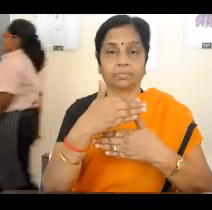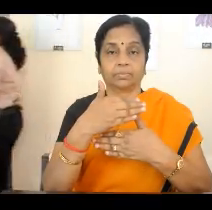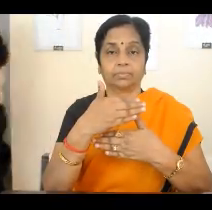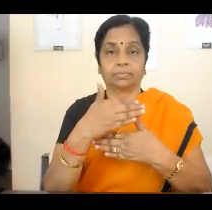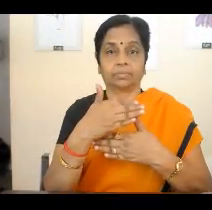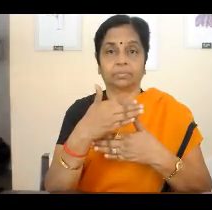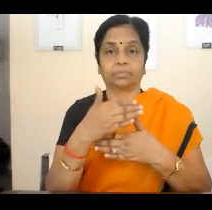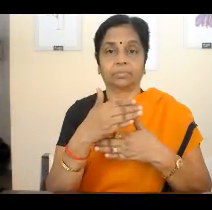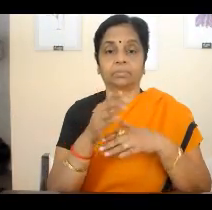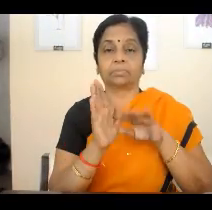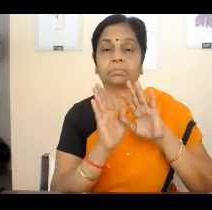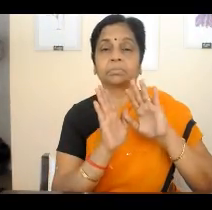shall be discriminated